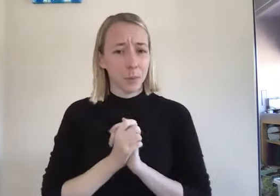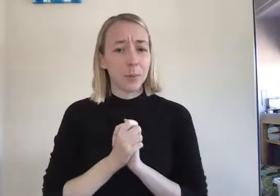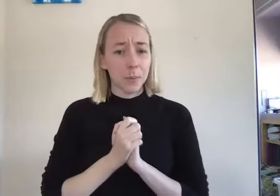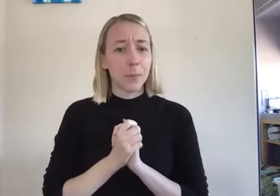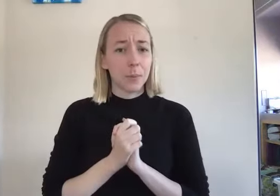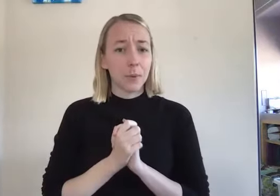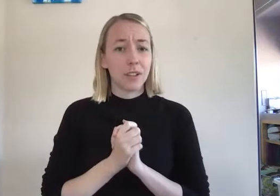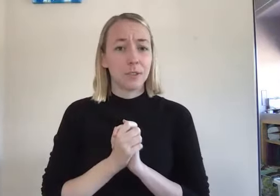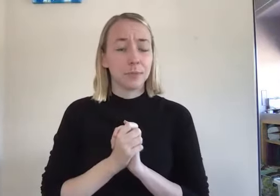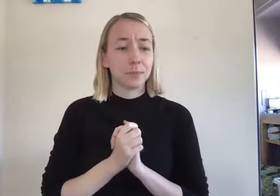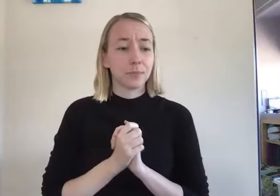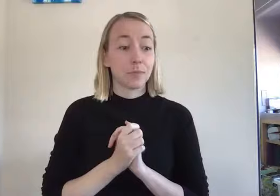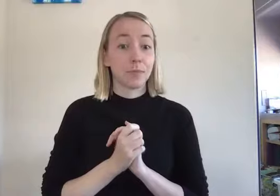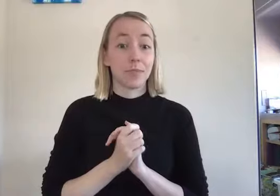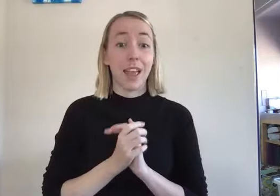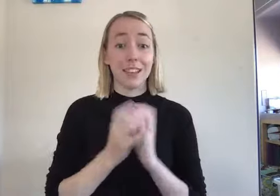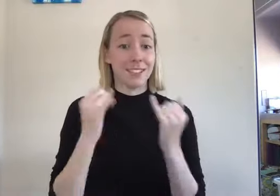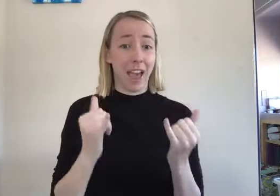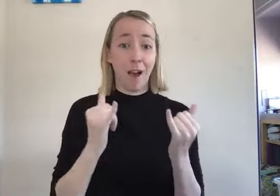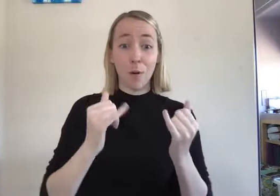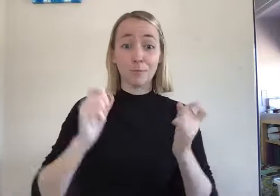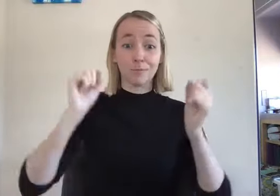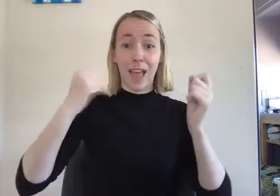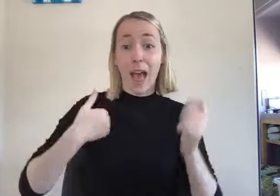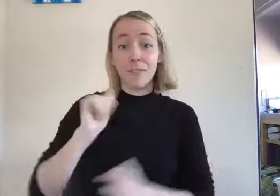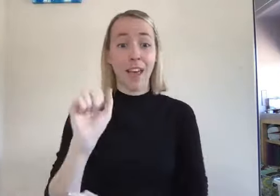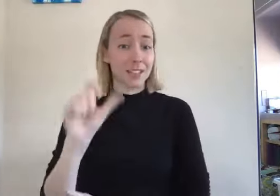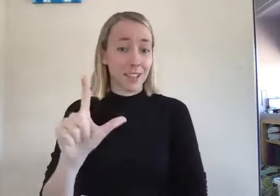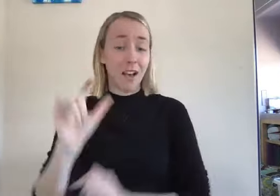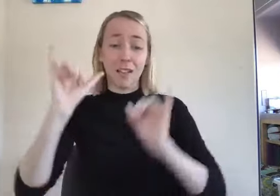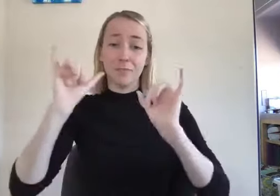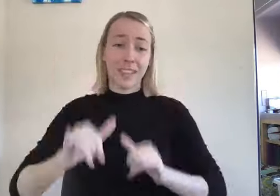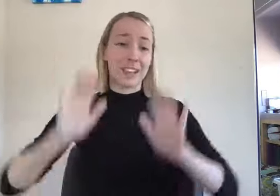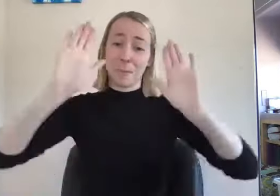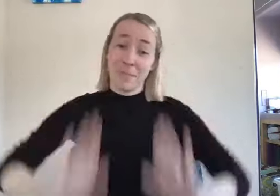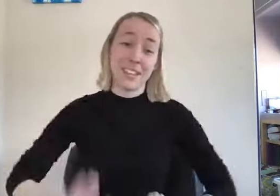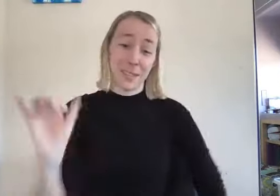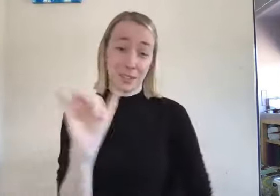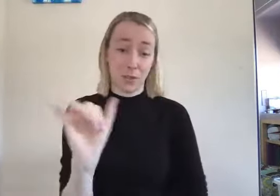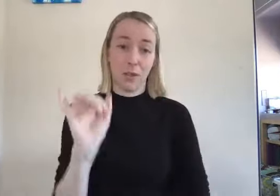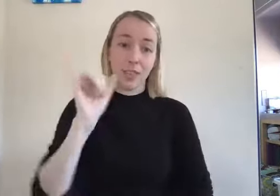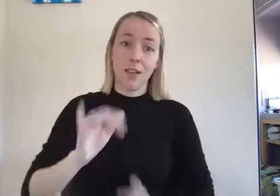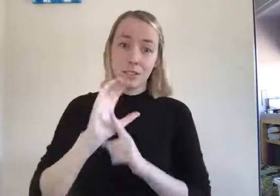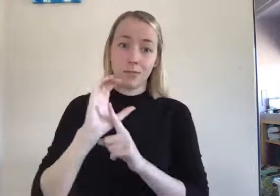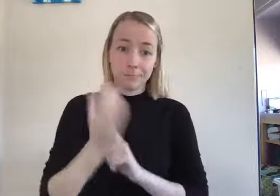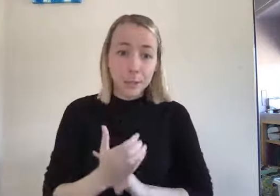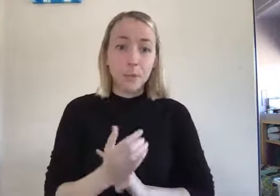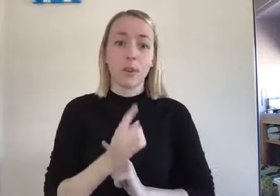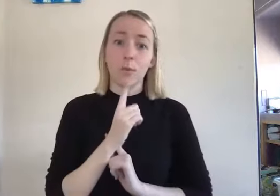now going to be, what you're doing is going to be on ASL, which is absolutely fantastic as well, because that's a community that